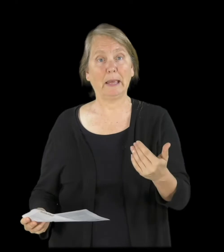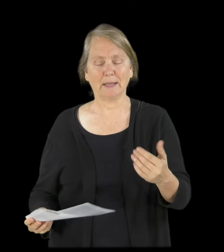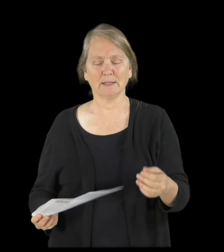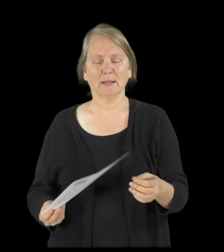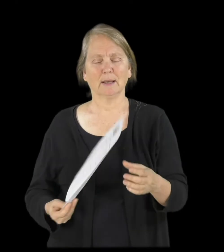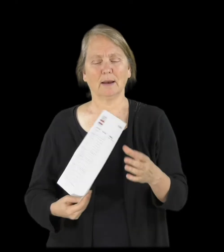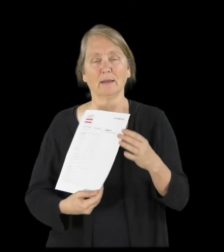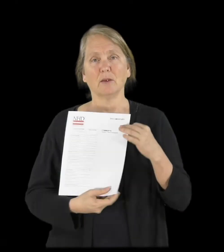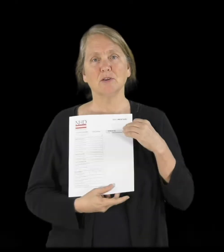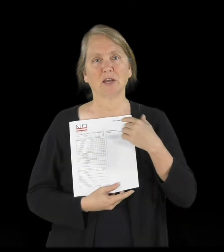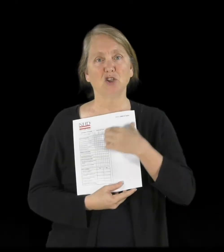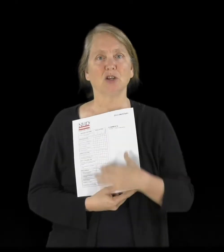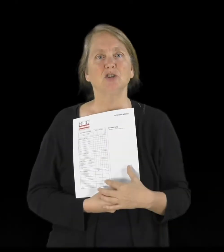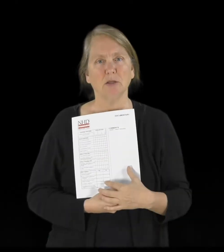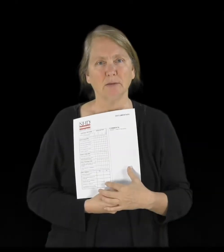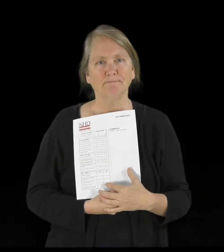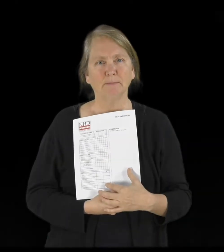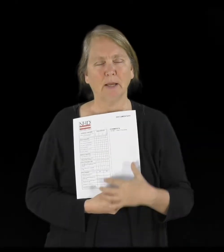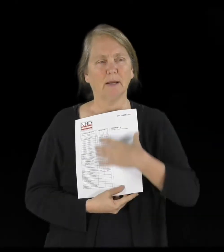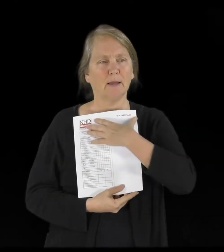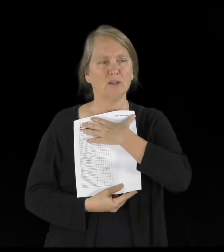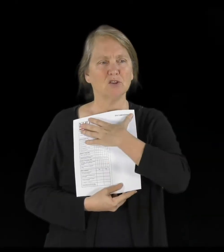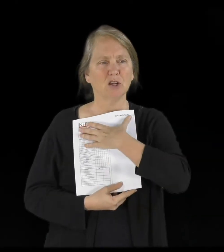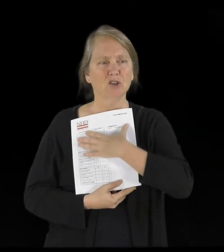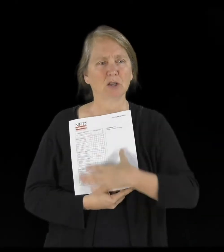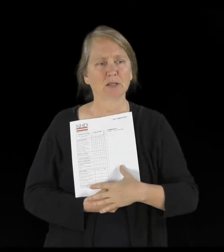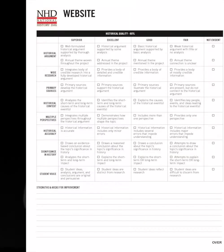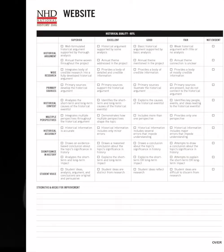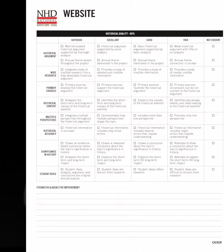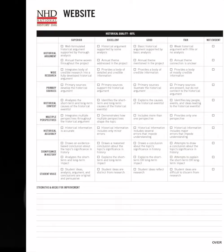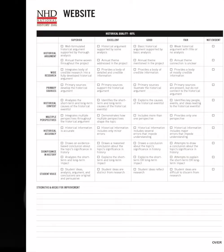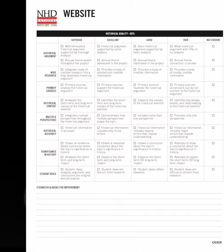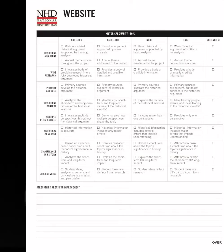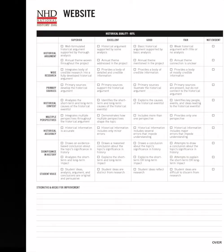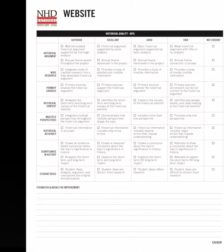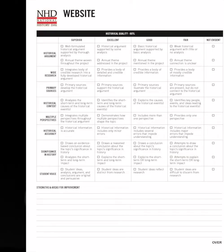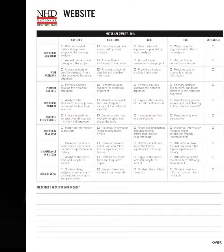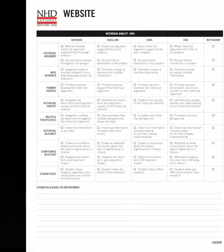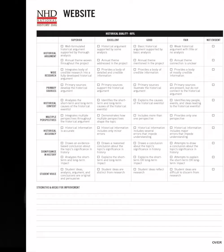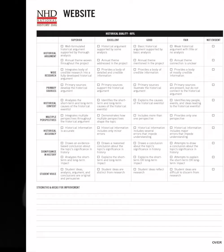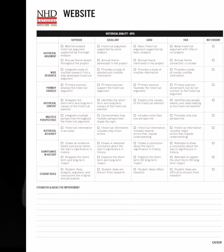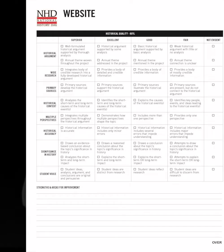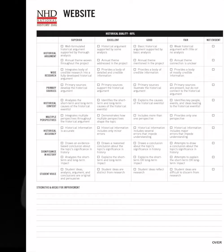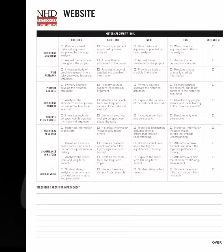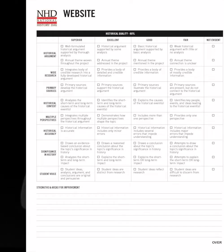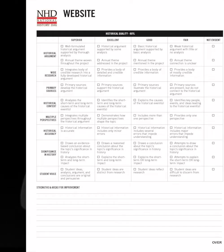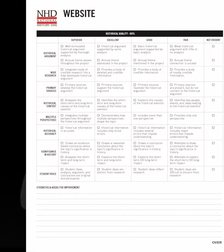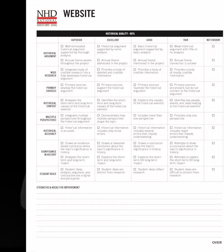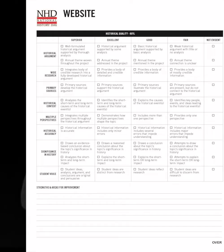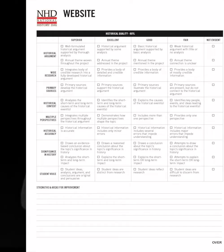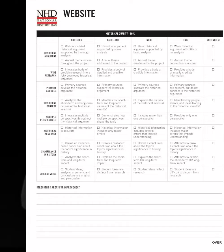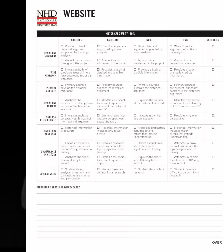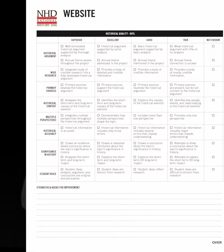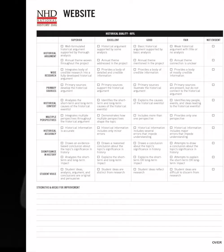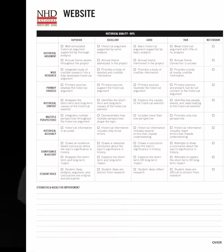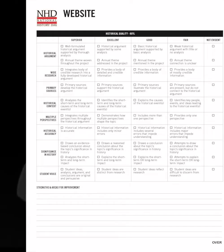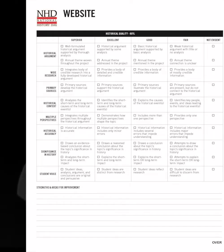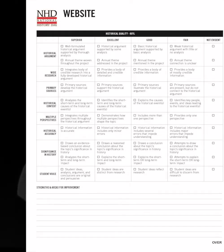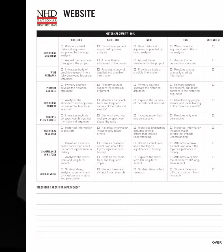get, there is a judge sheet. And this judge sheet, as I'll talk about a little bit later, this is where you put your written comments. But it is